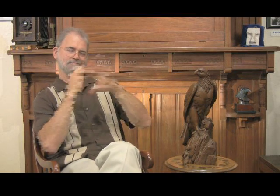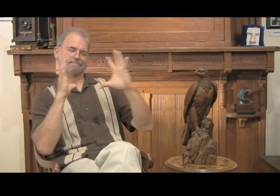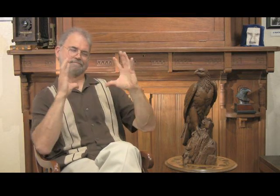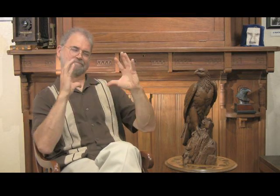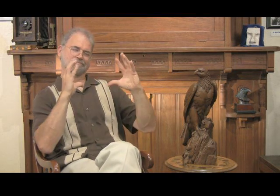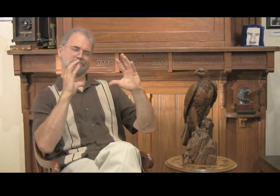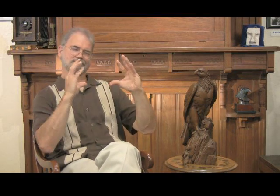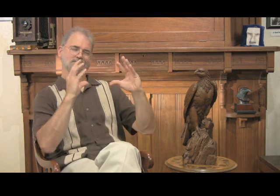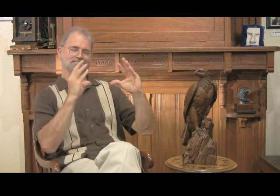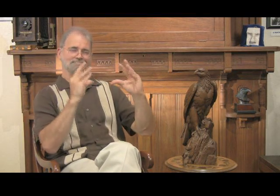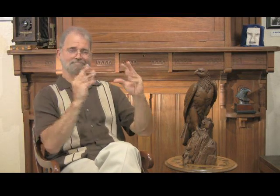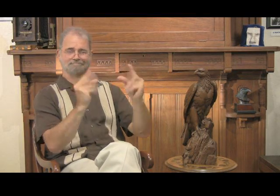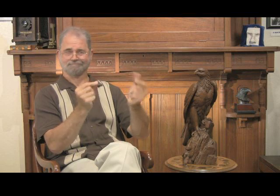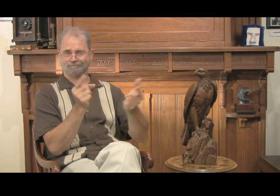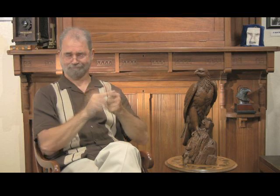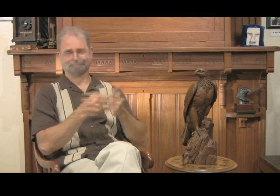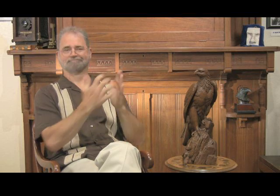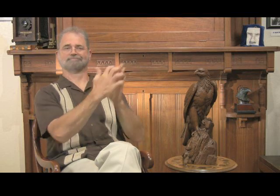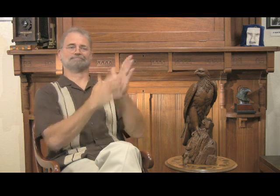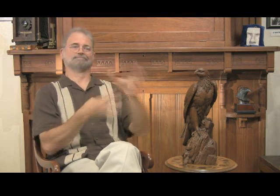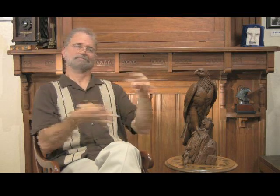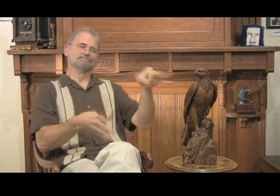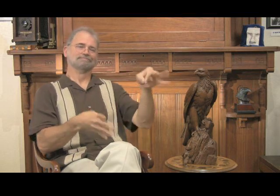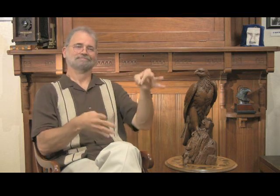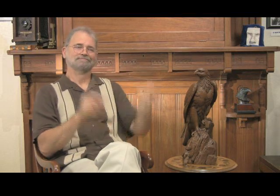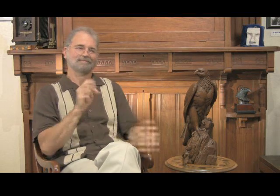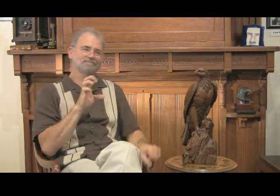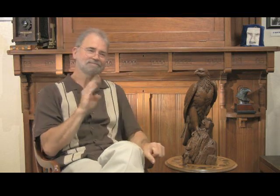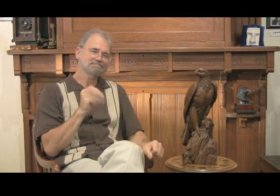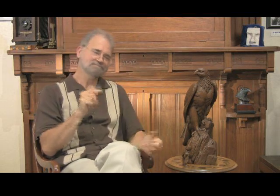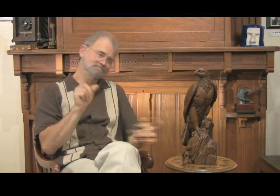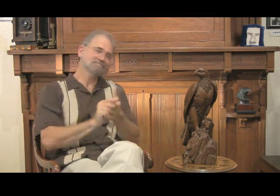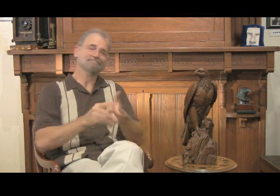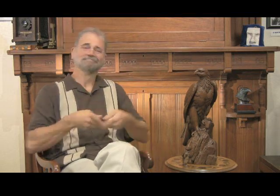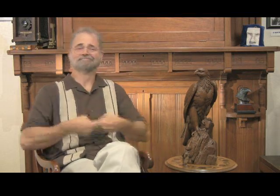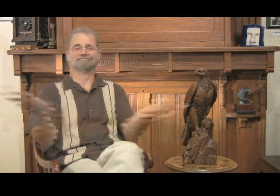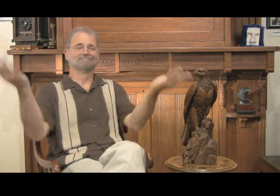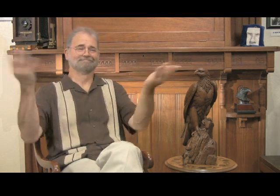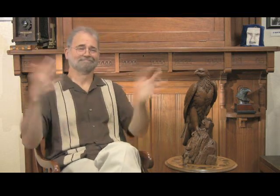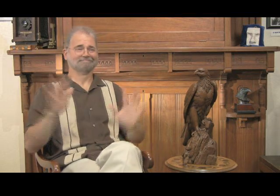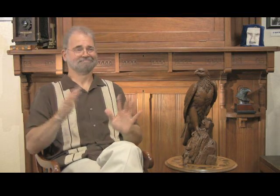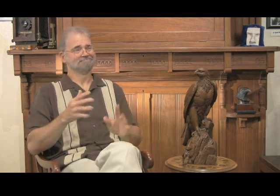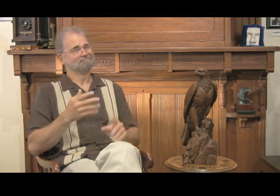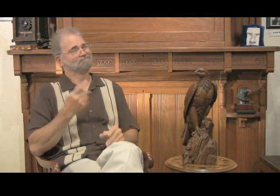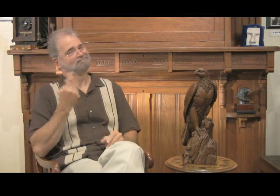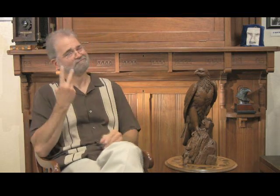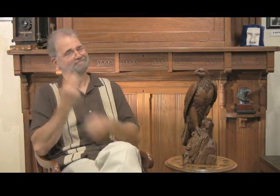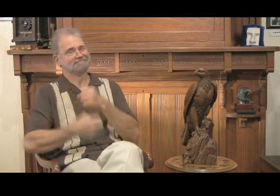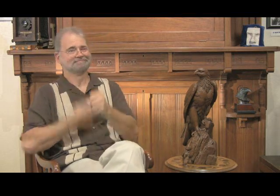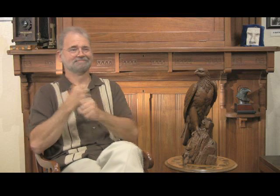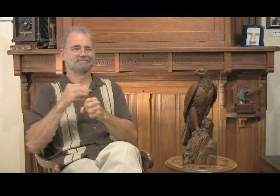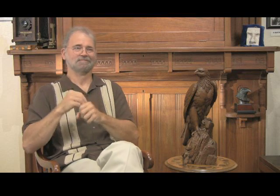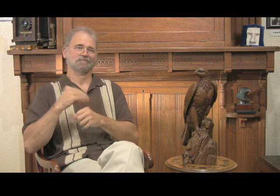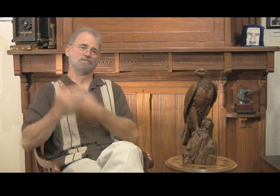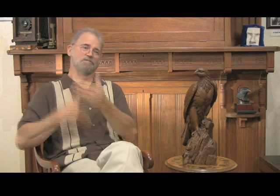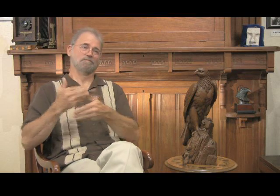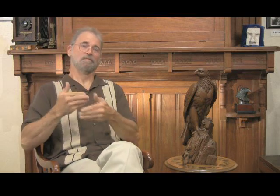parts which we started to consolidate into a rough draft document. We printed that, distributed it, and 2 years later, into